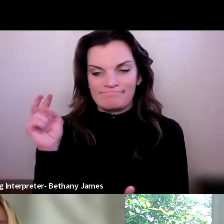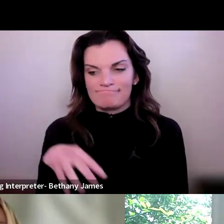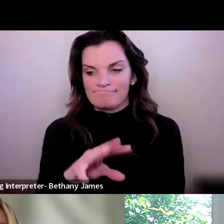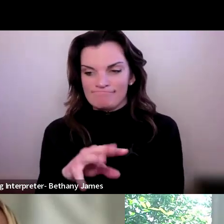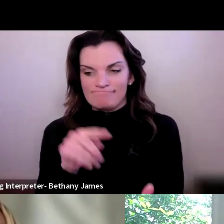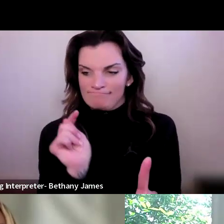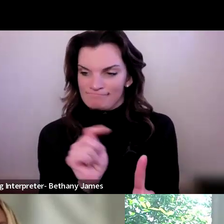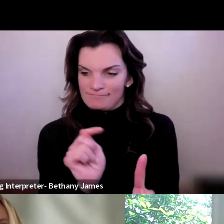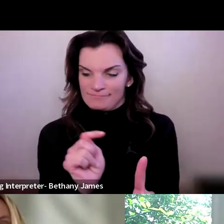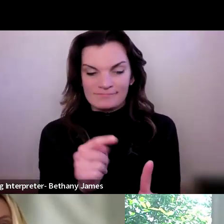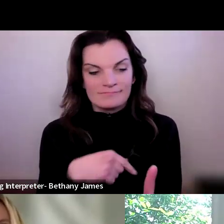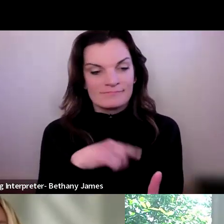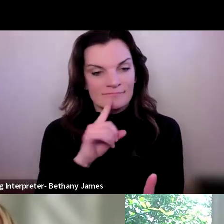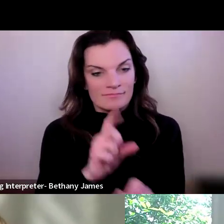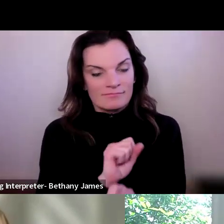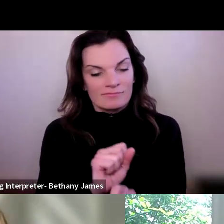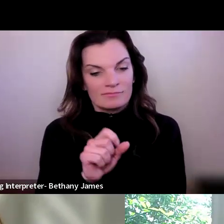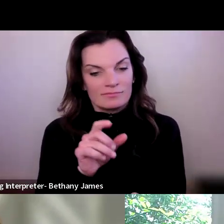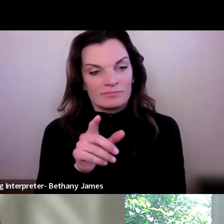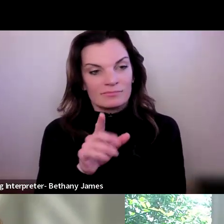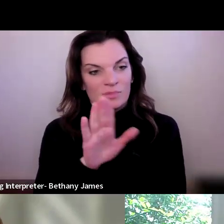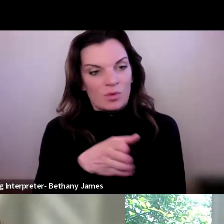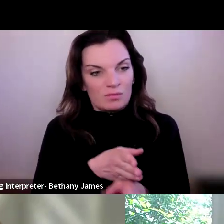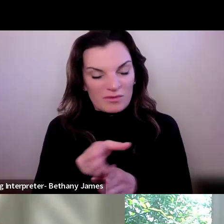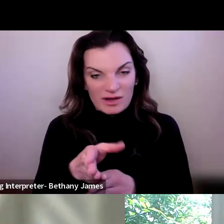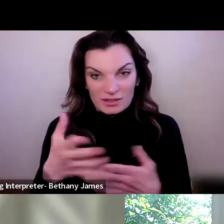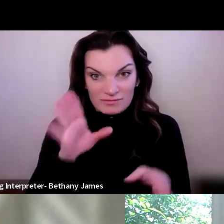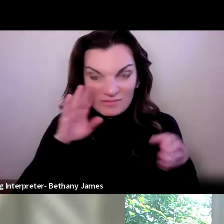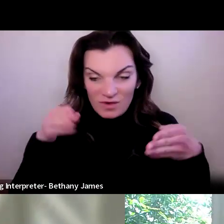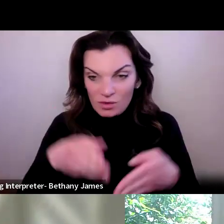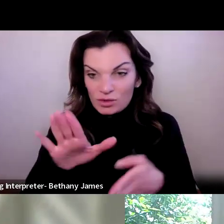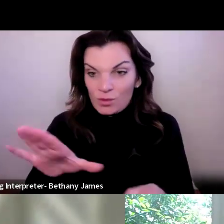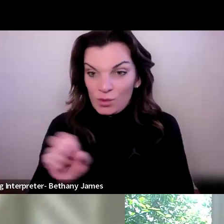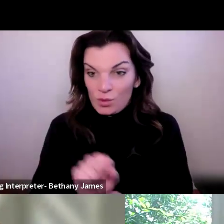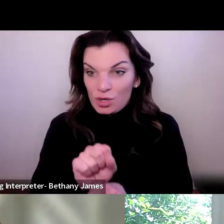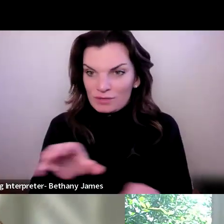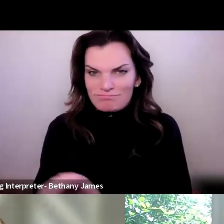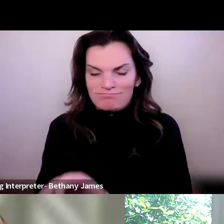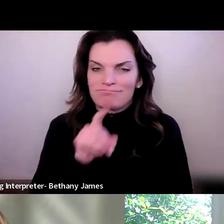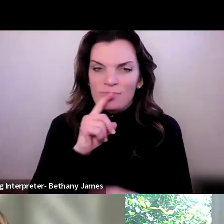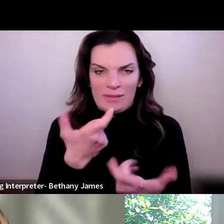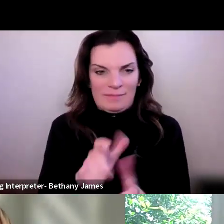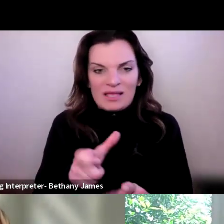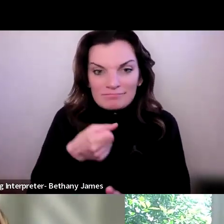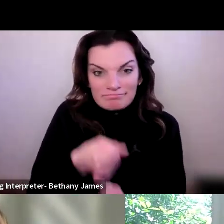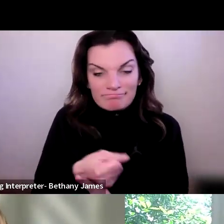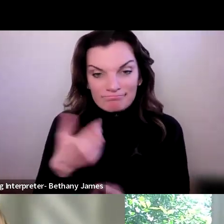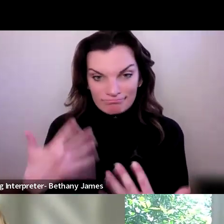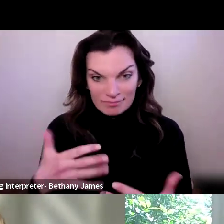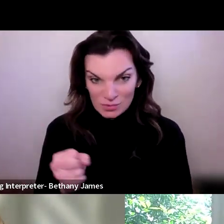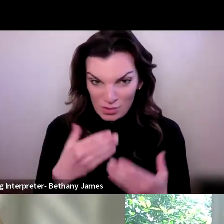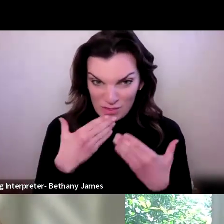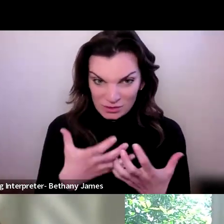your, professional focuses. It really, the work that you're doing in your work really makes a big impact on us. So thanks so much